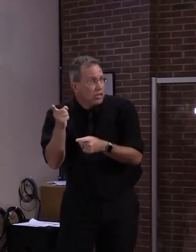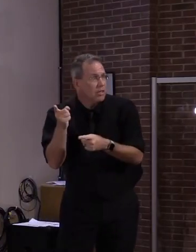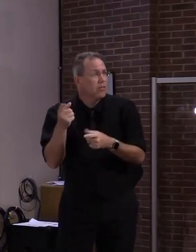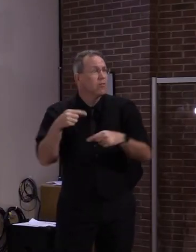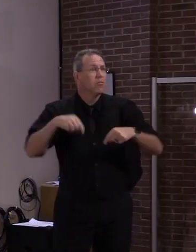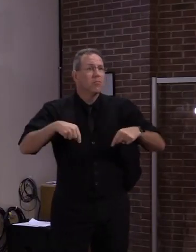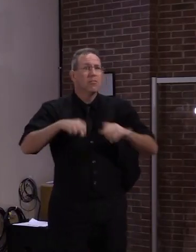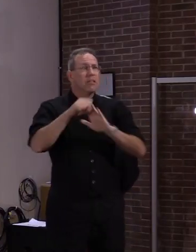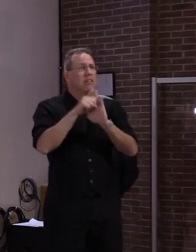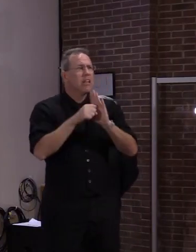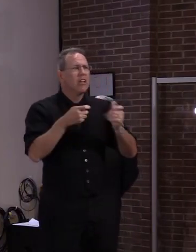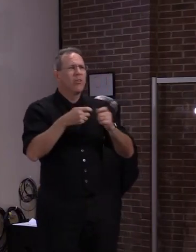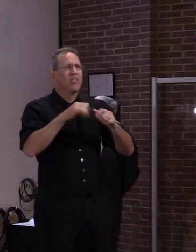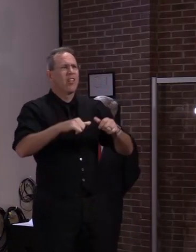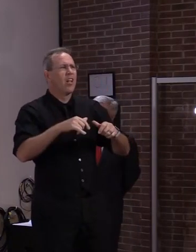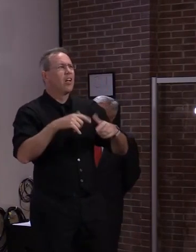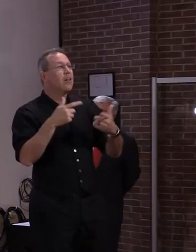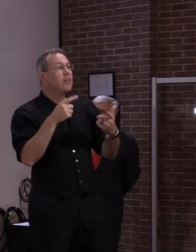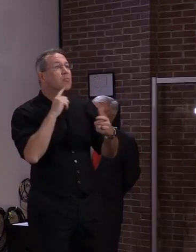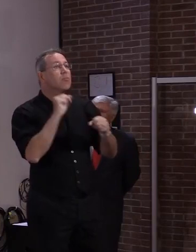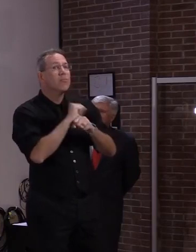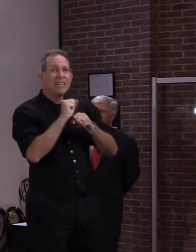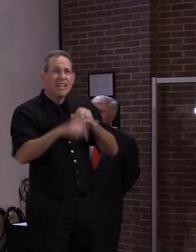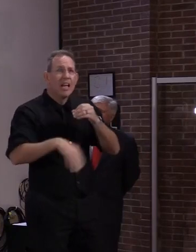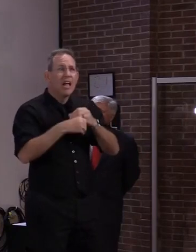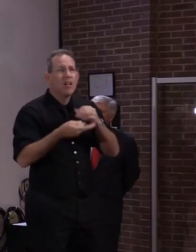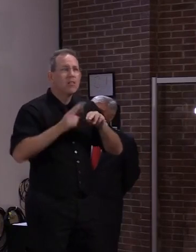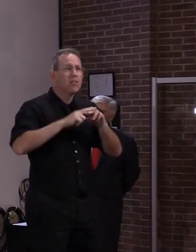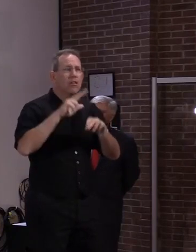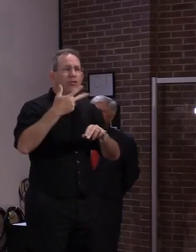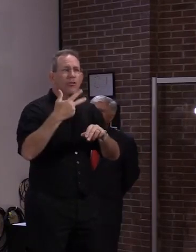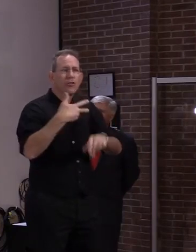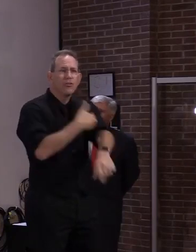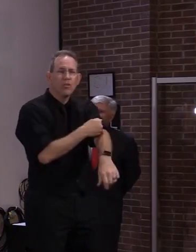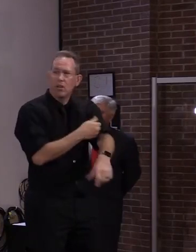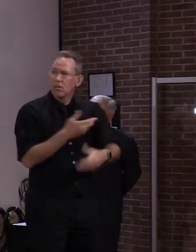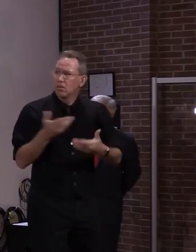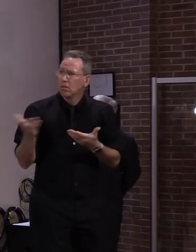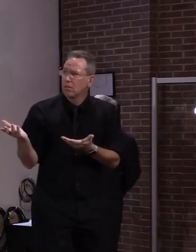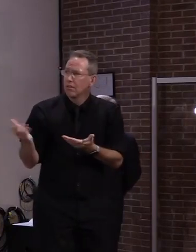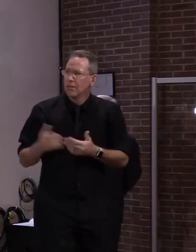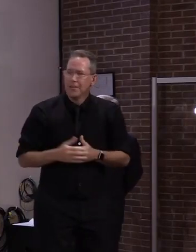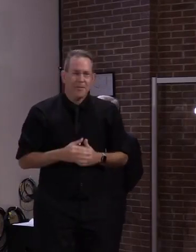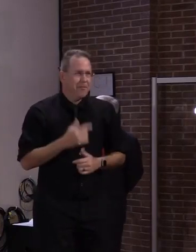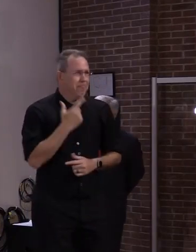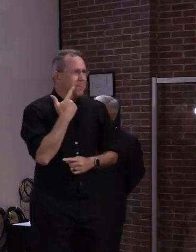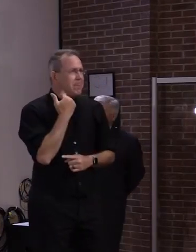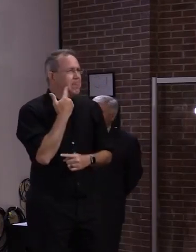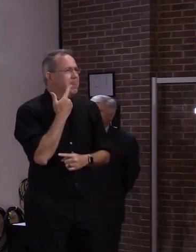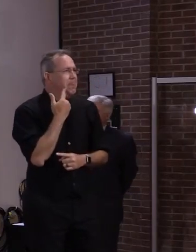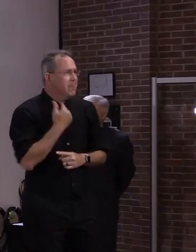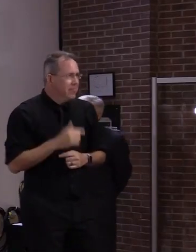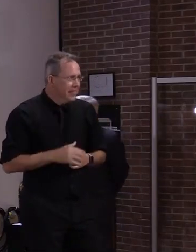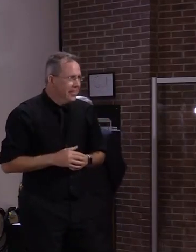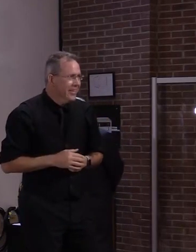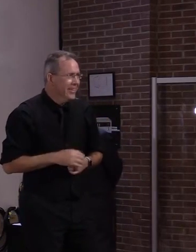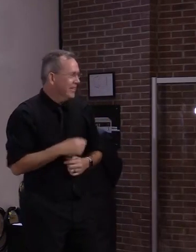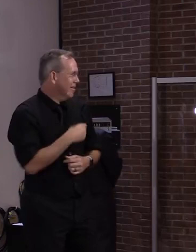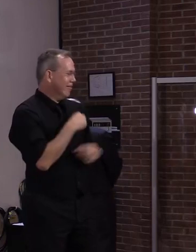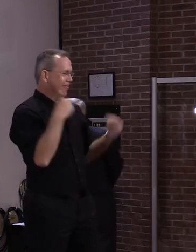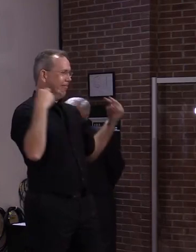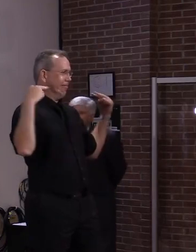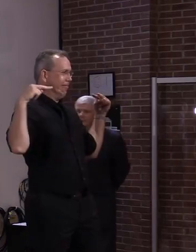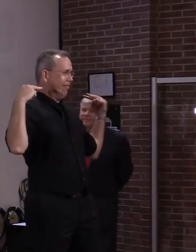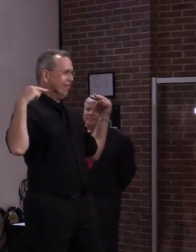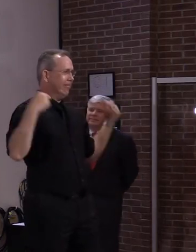that if you get a decision that that the that the vaccinated population needs to